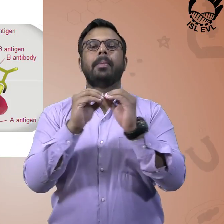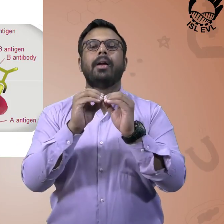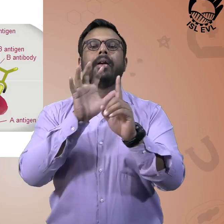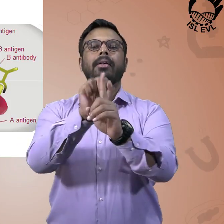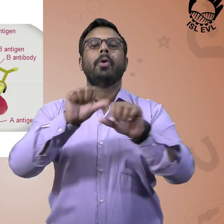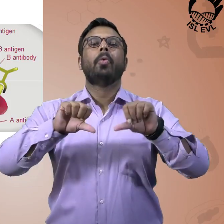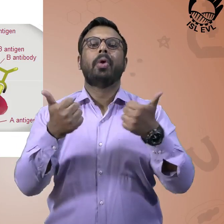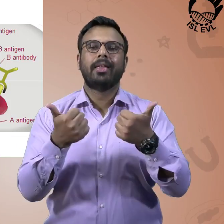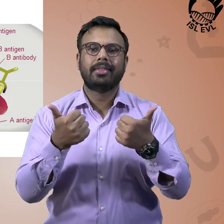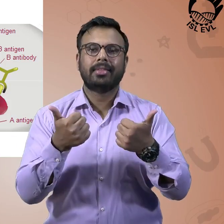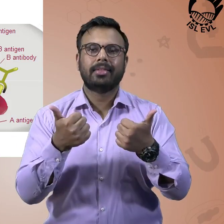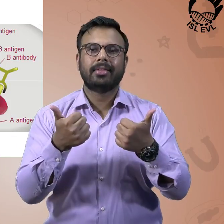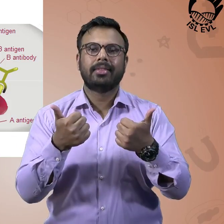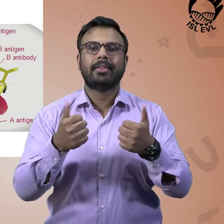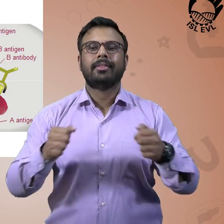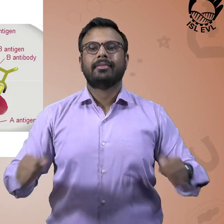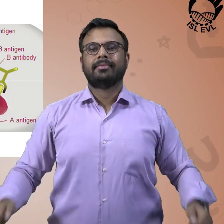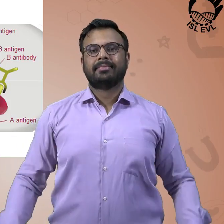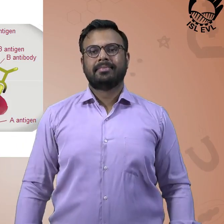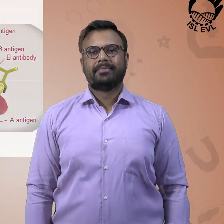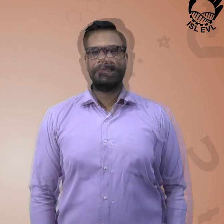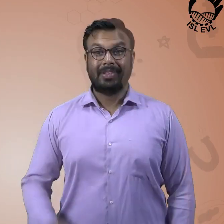you have type B blood.